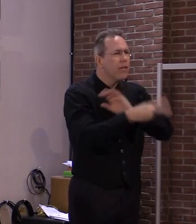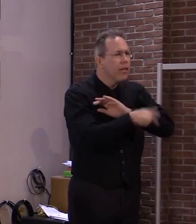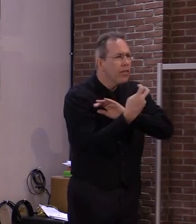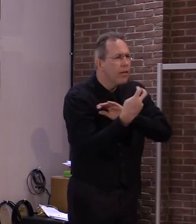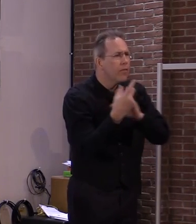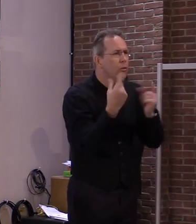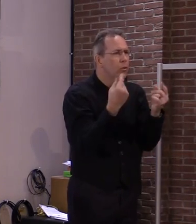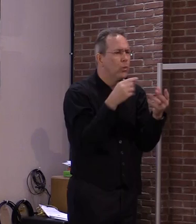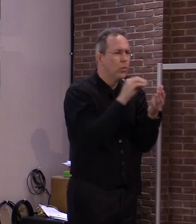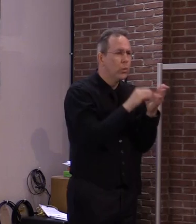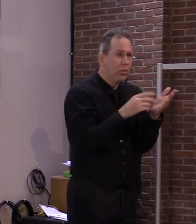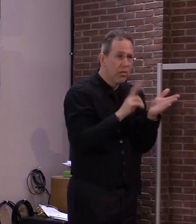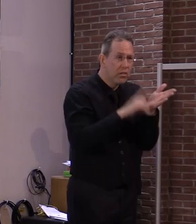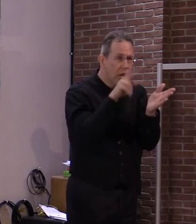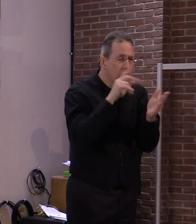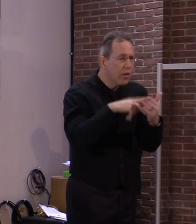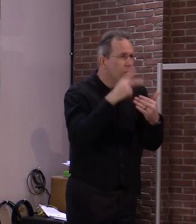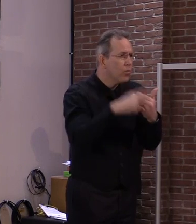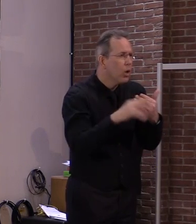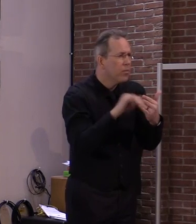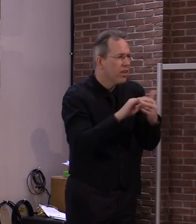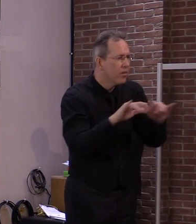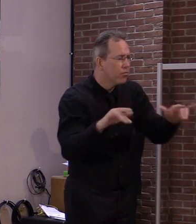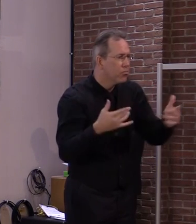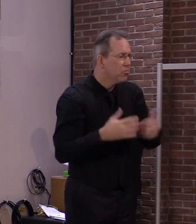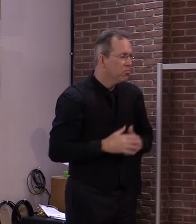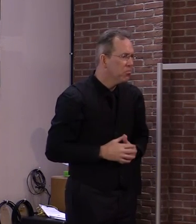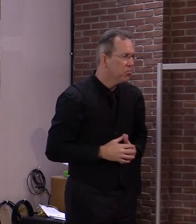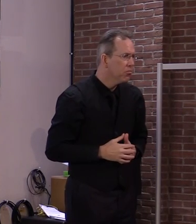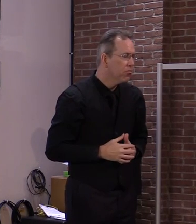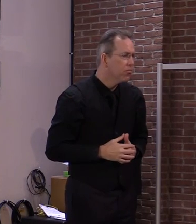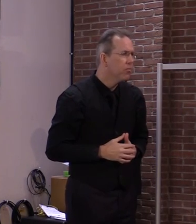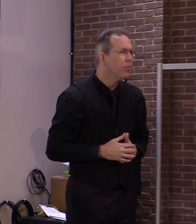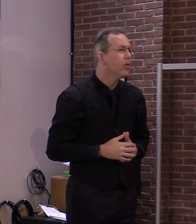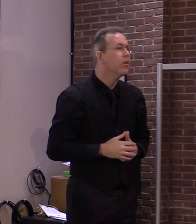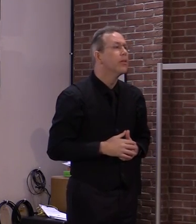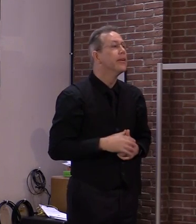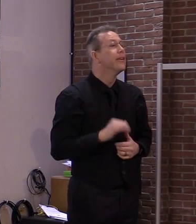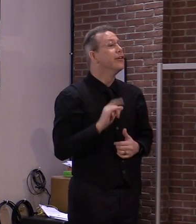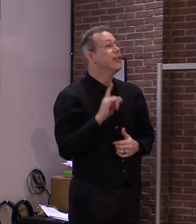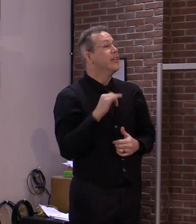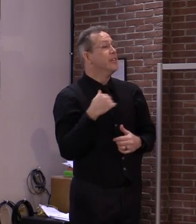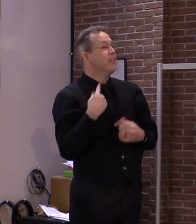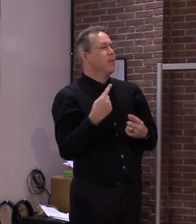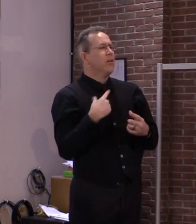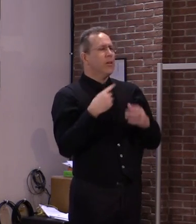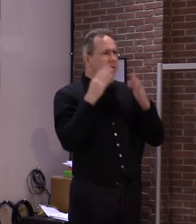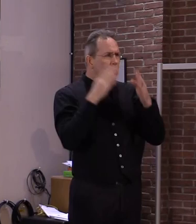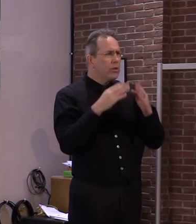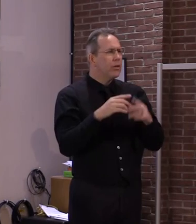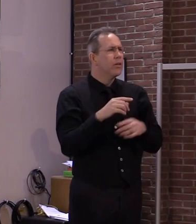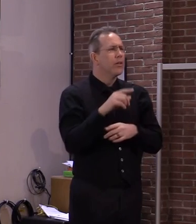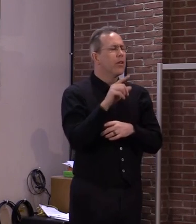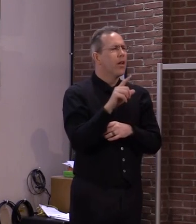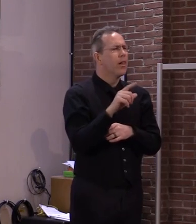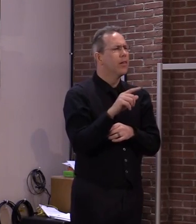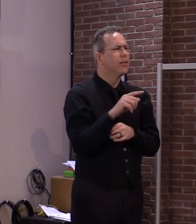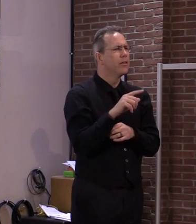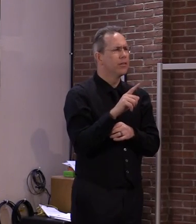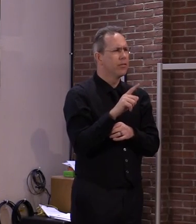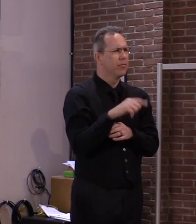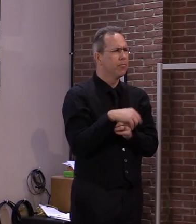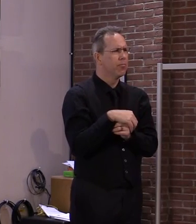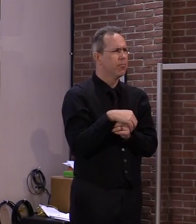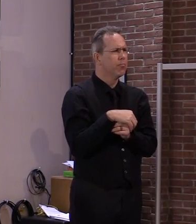we know that the incident really involved the Lost Wages Assistance Program and the Vermont Short-Term Supplemental